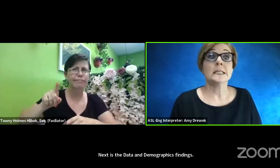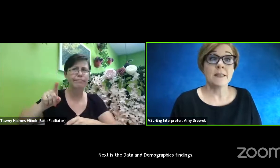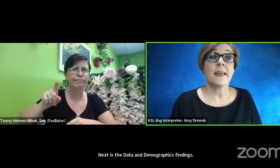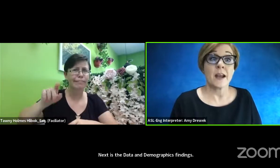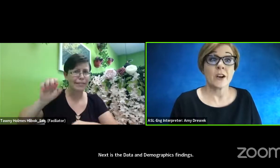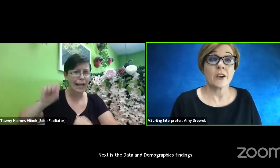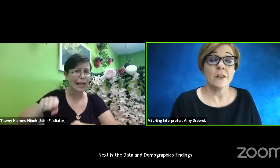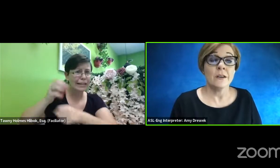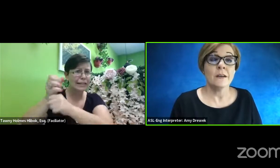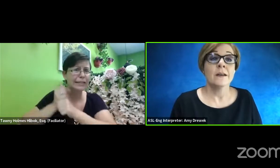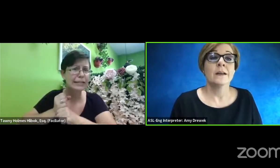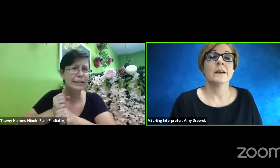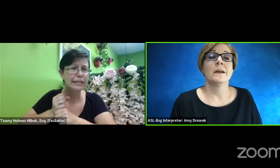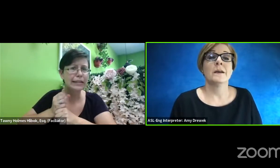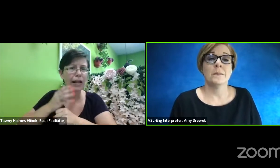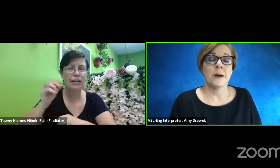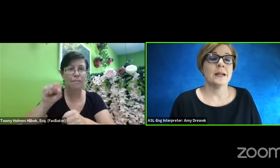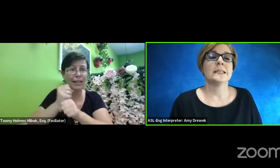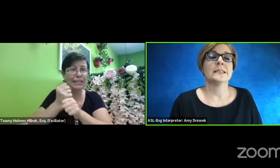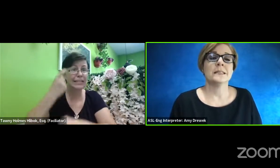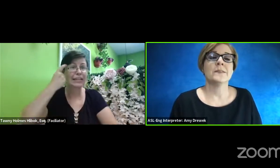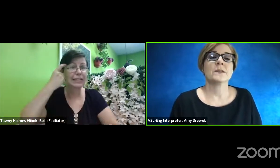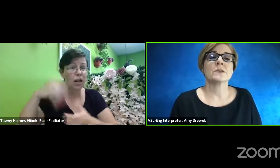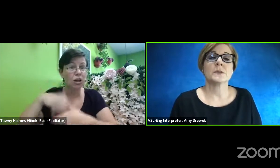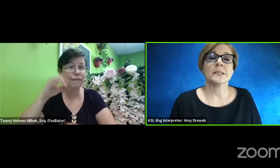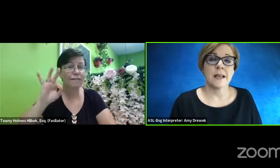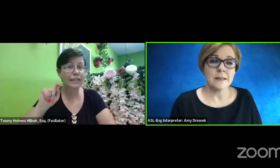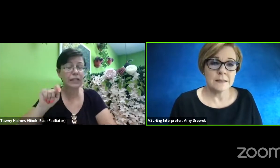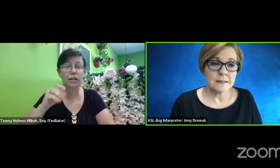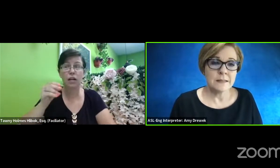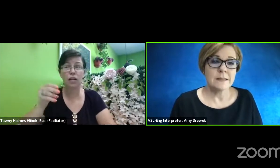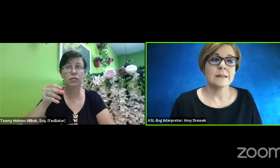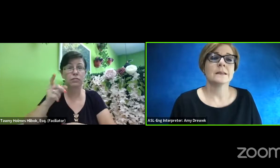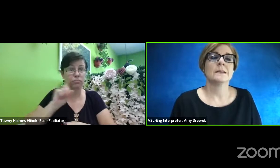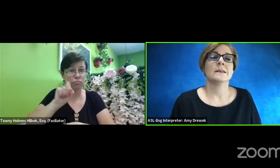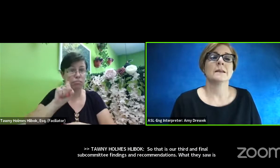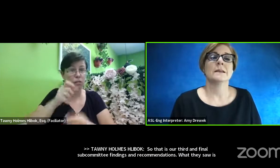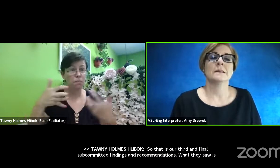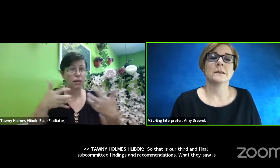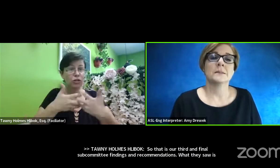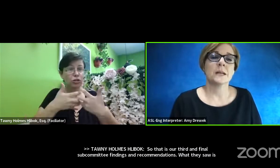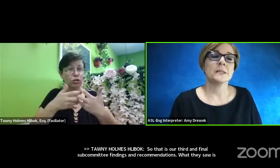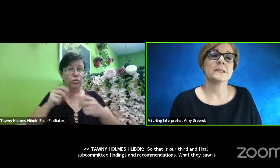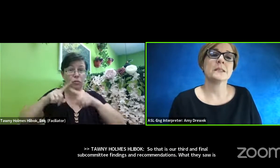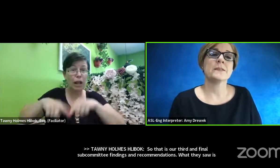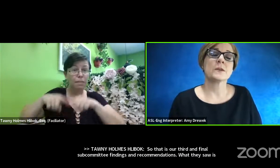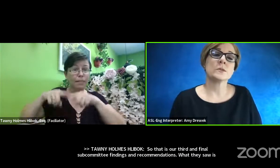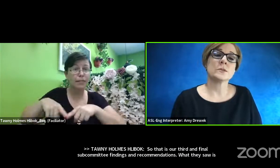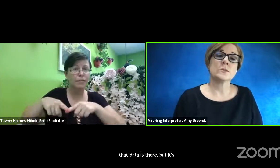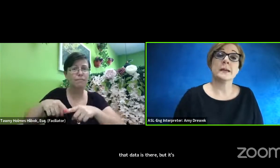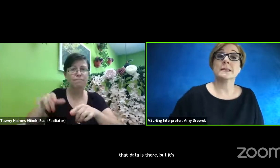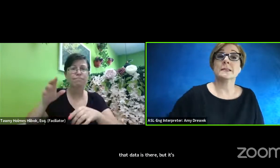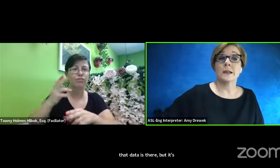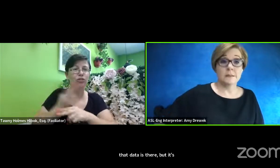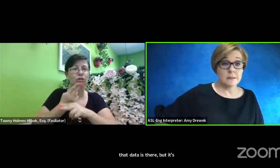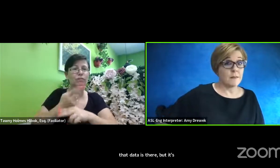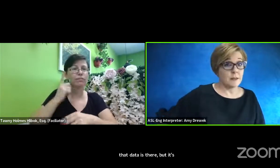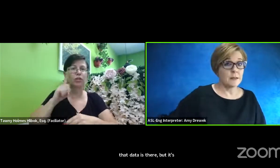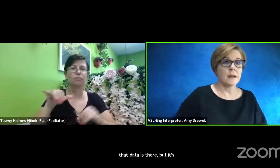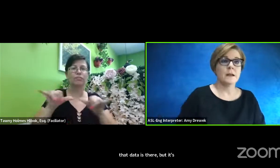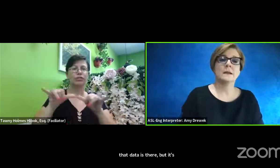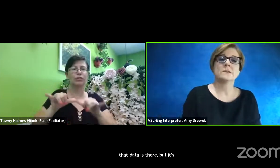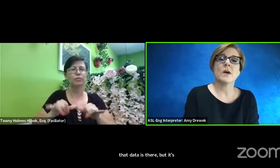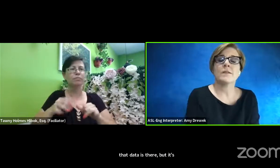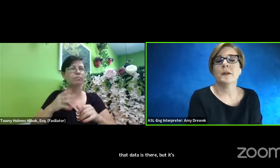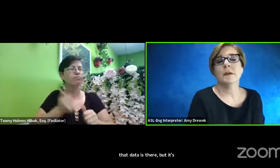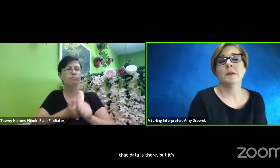data is there, but it's difficult to assess. Sometimes it's difficult to make sense of